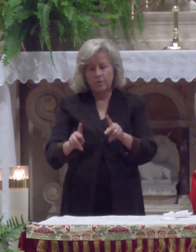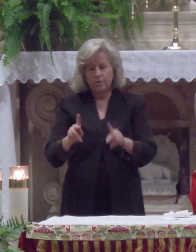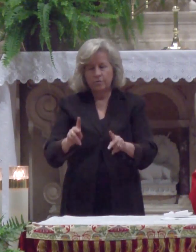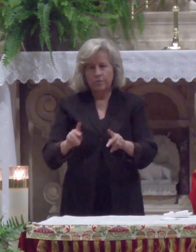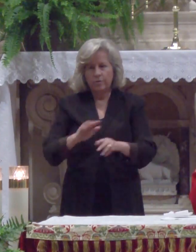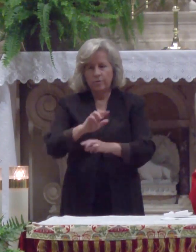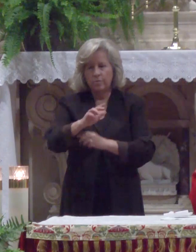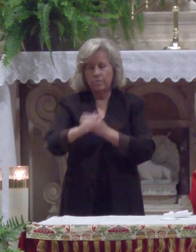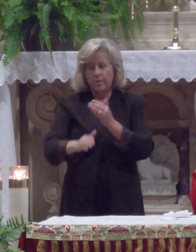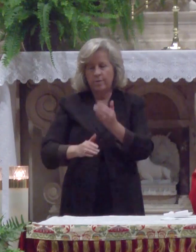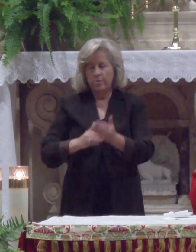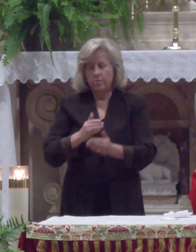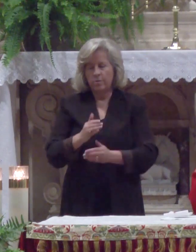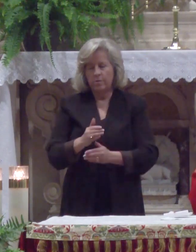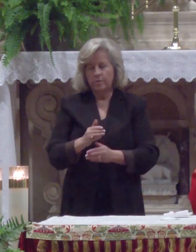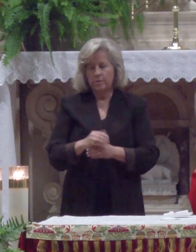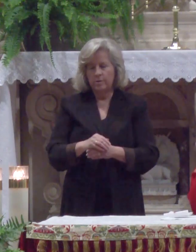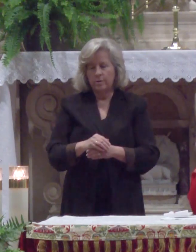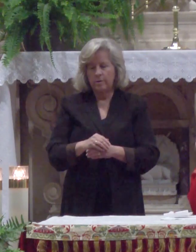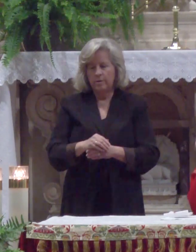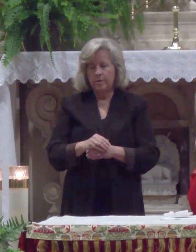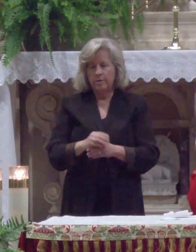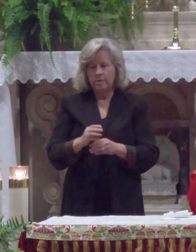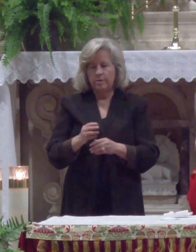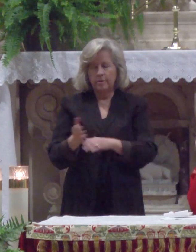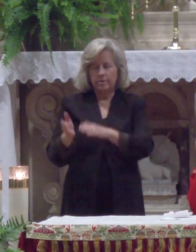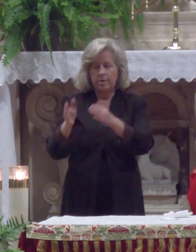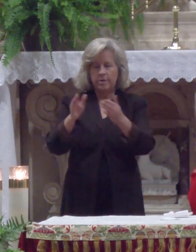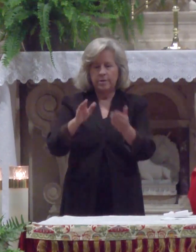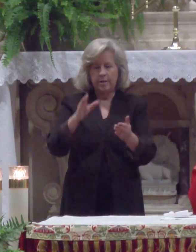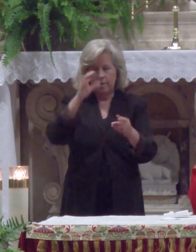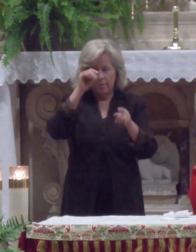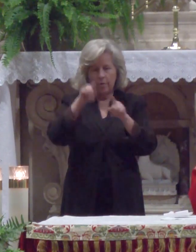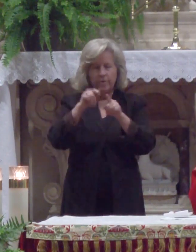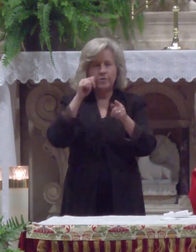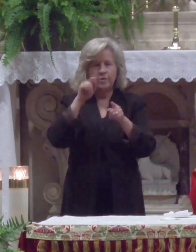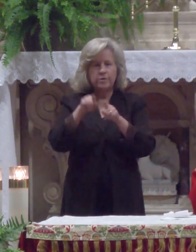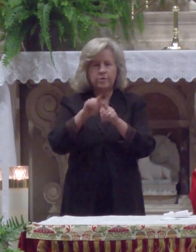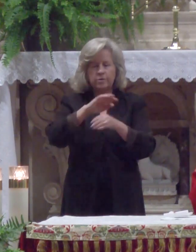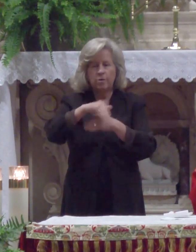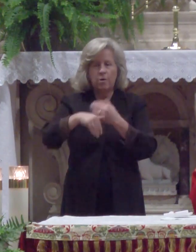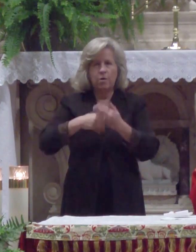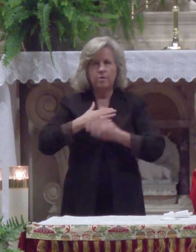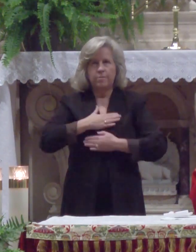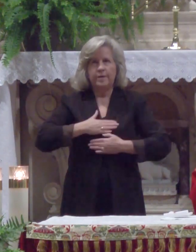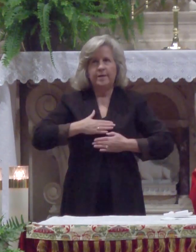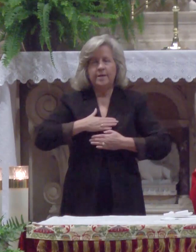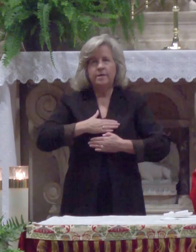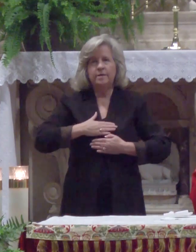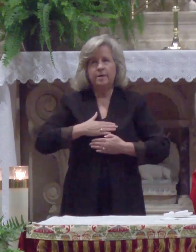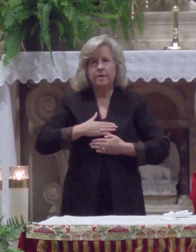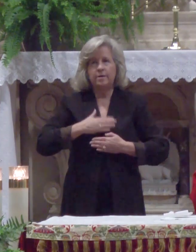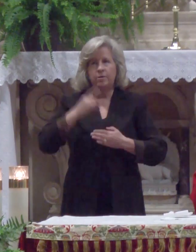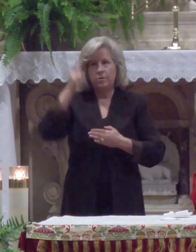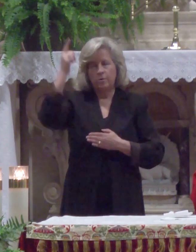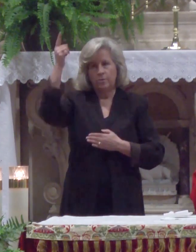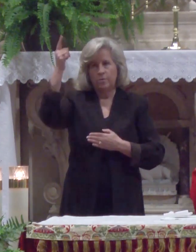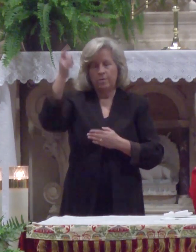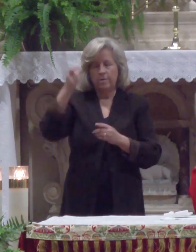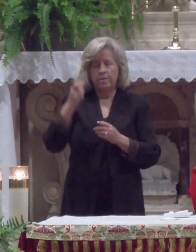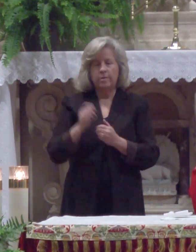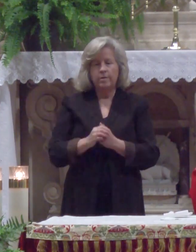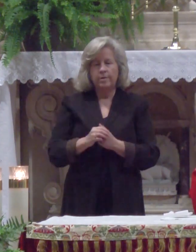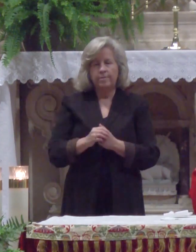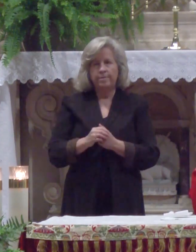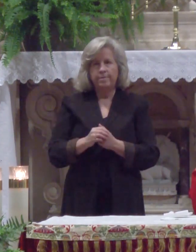scattered throughout the world. To our departed brothers and sisters, and to all who were pleasing to you at their passing from this life,